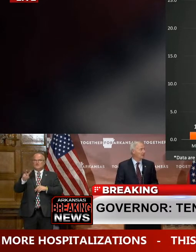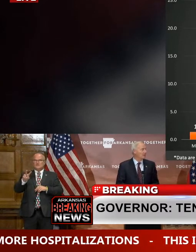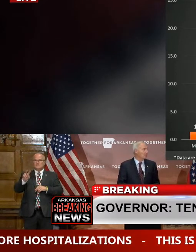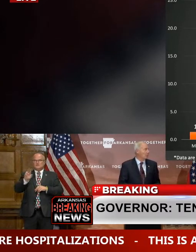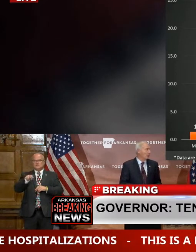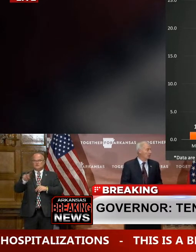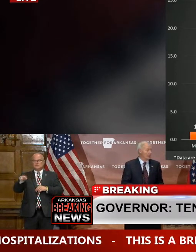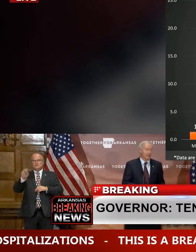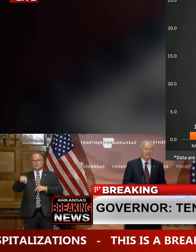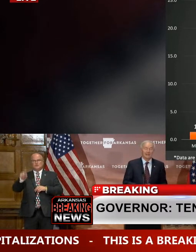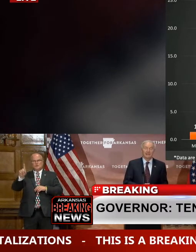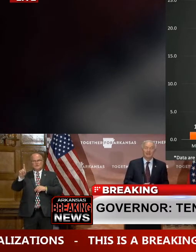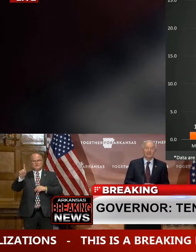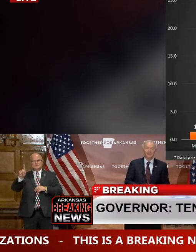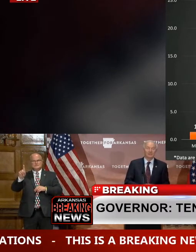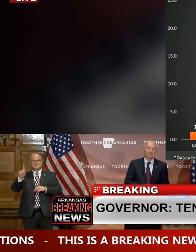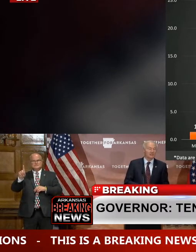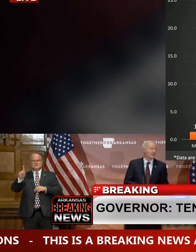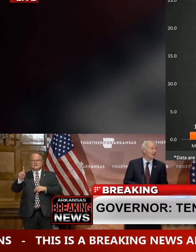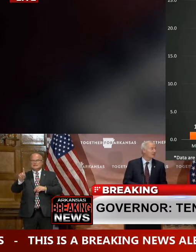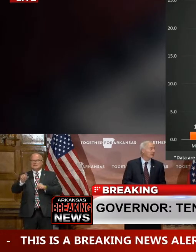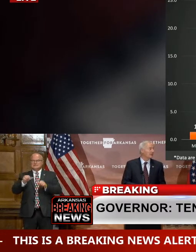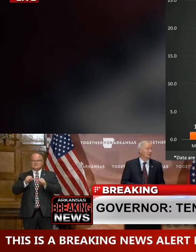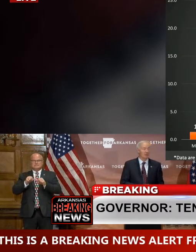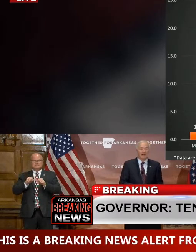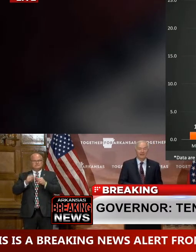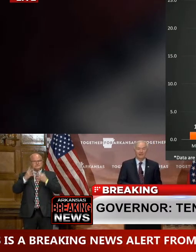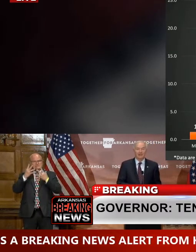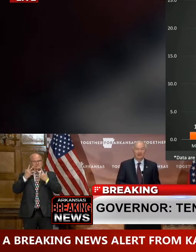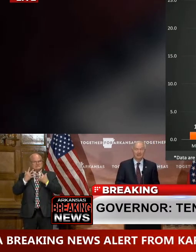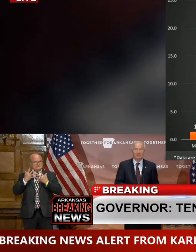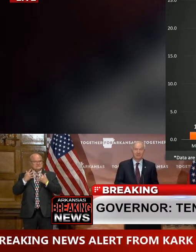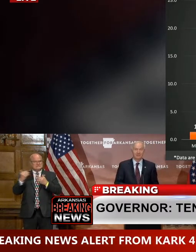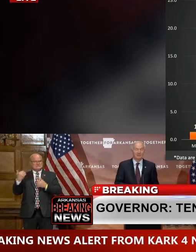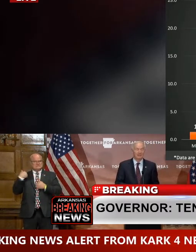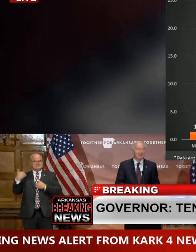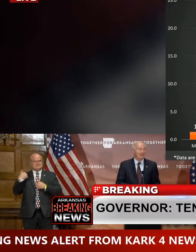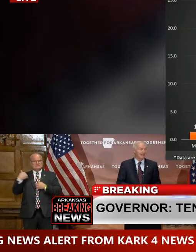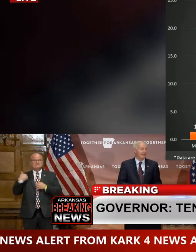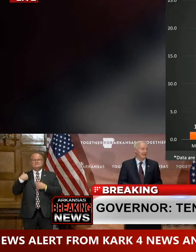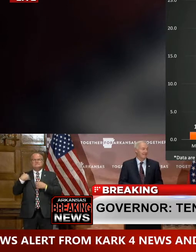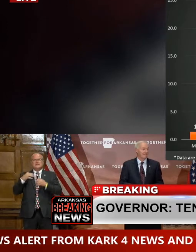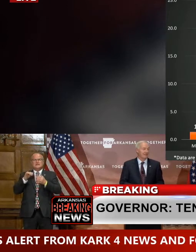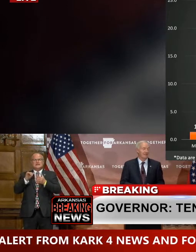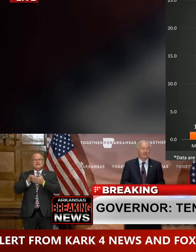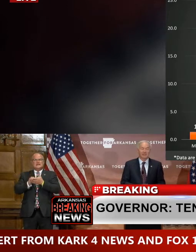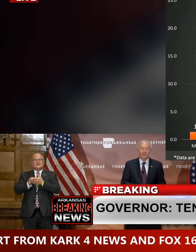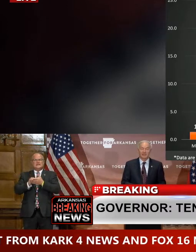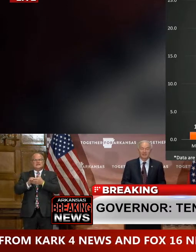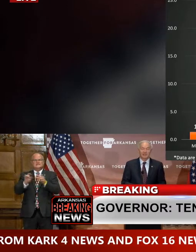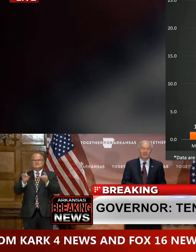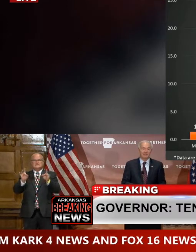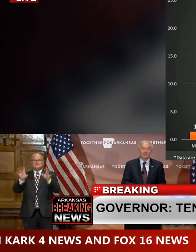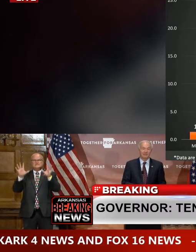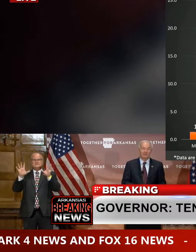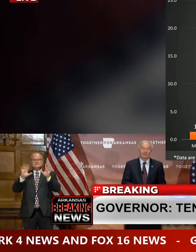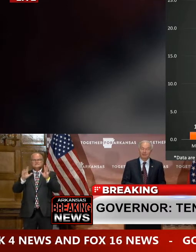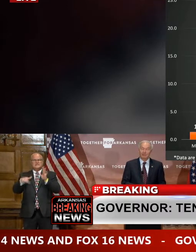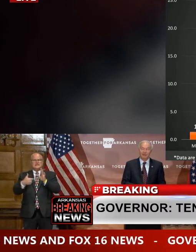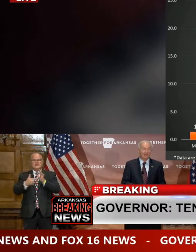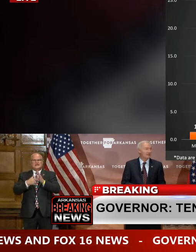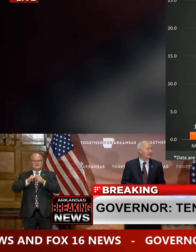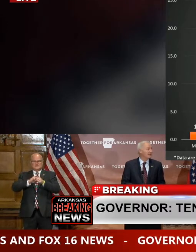been 22.1. It's just a somber reminder as to the viciousness of